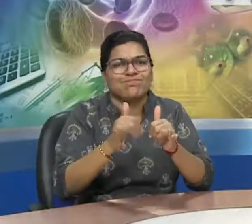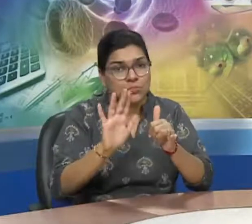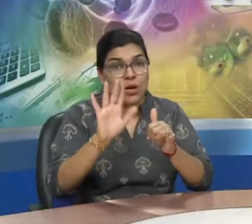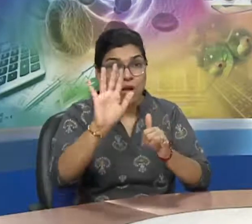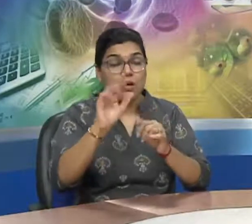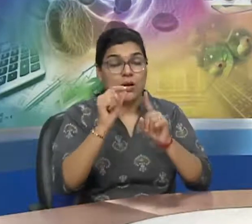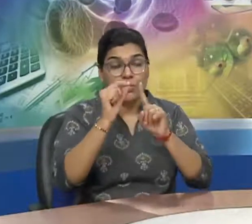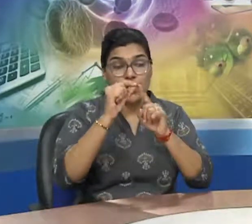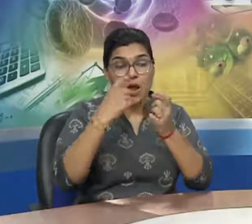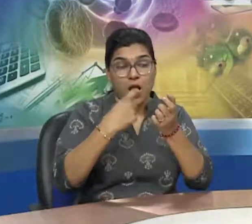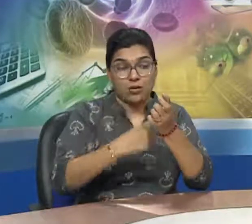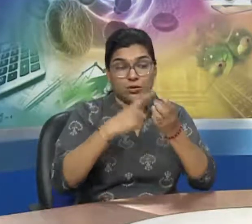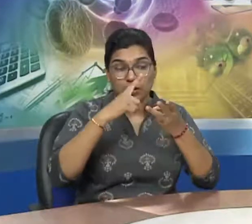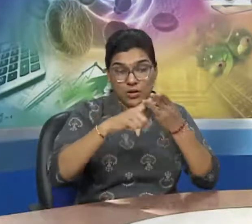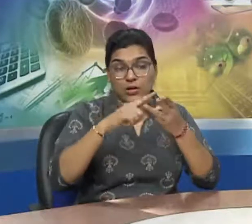in April.